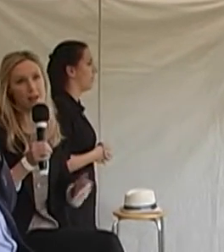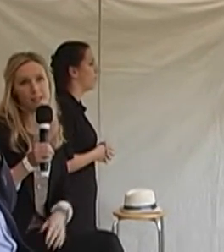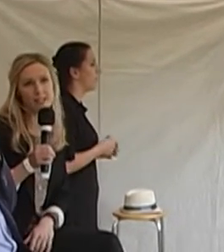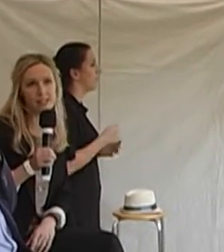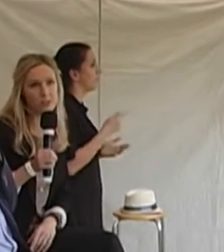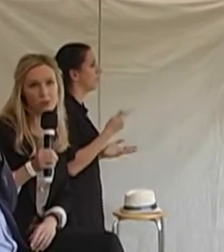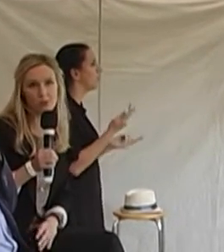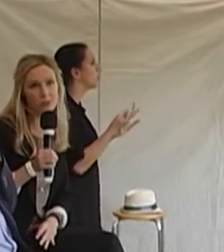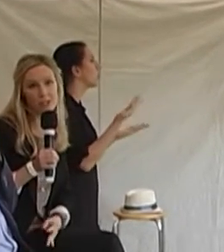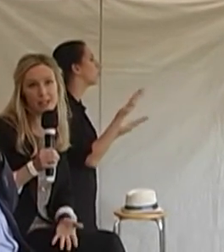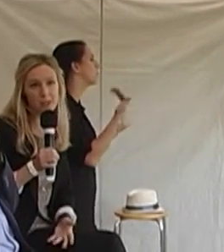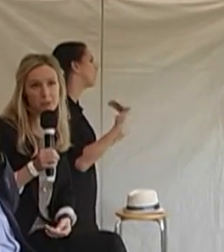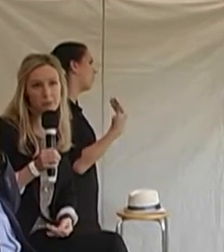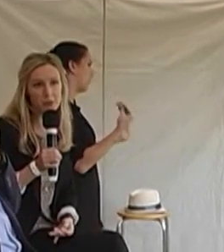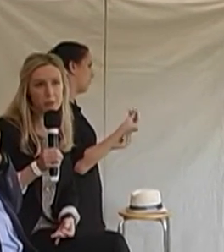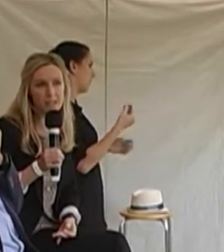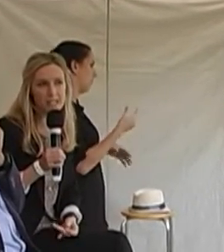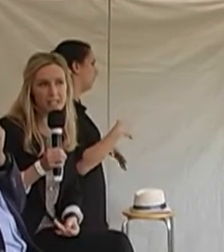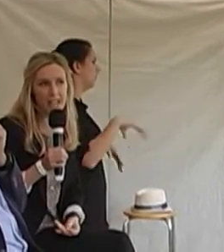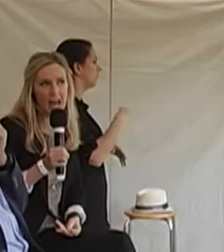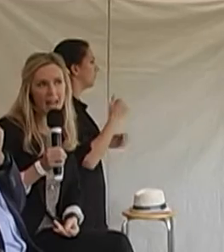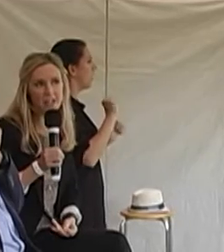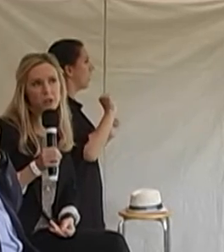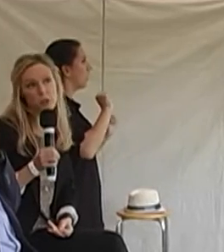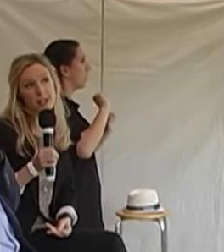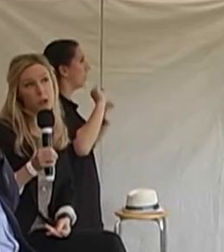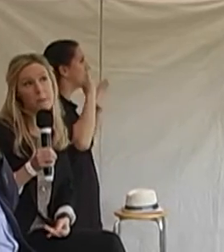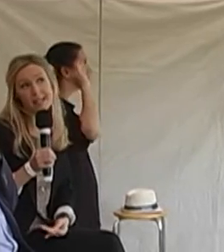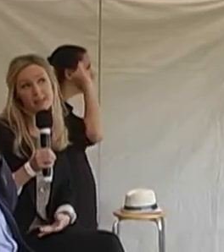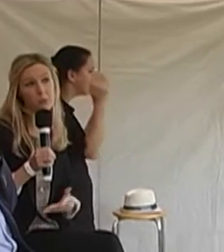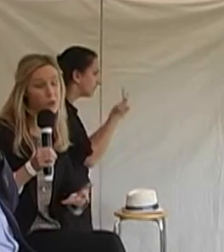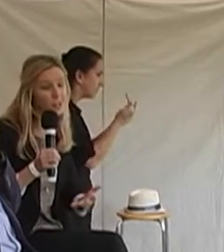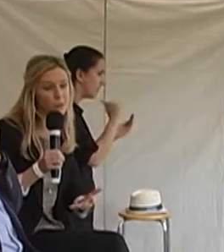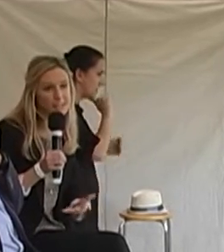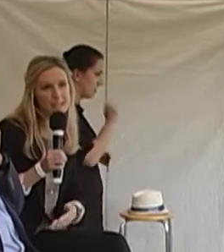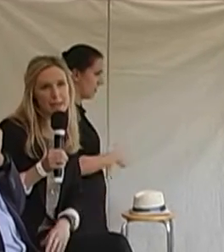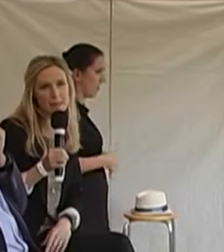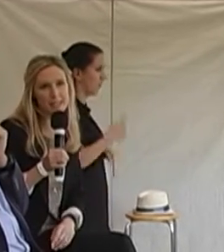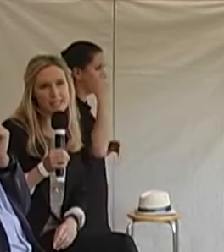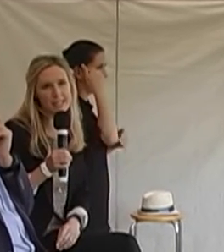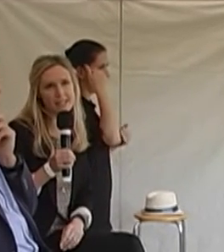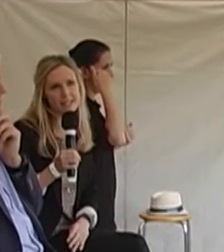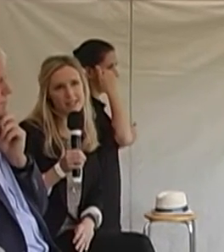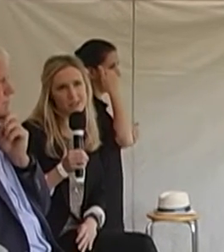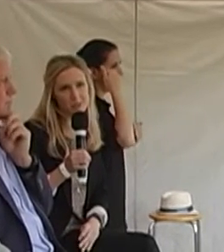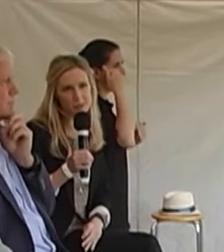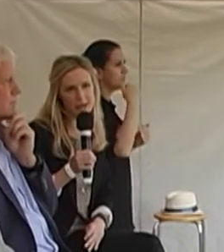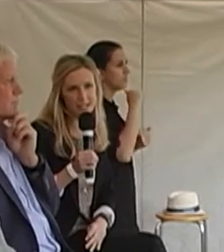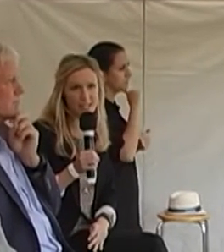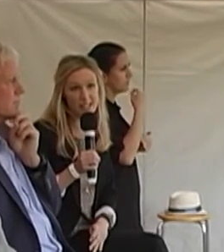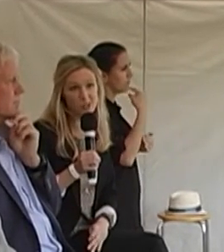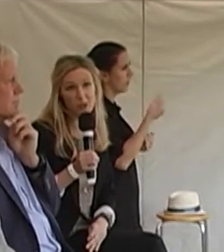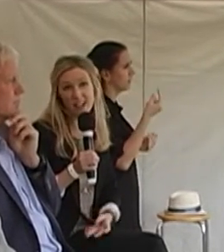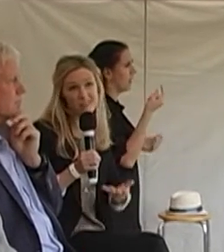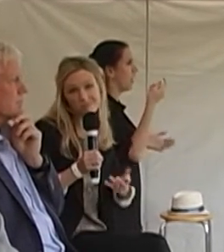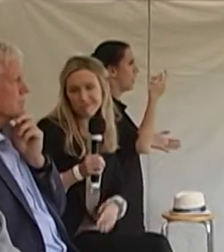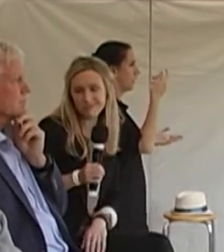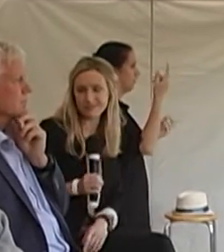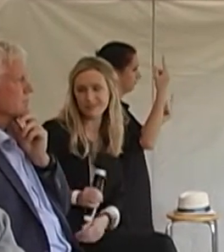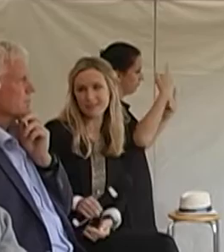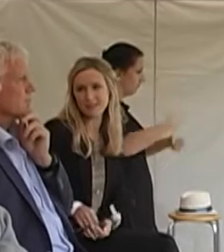wherever we are these days, so certainly not immune, but, and I don't know that it's got massively worse recently, but it's not as bad as it is